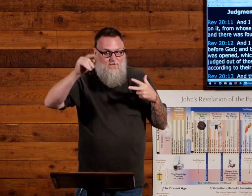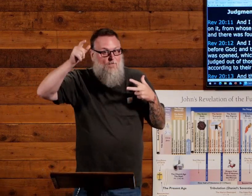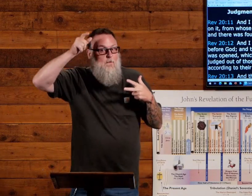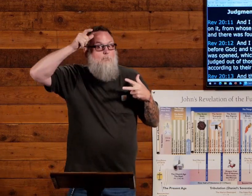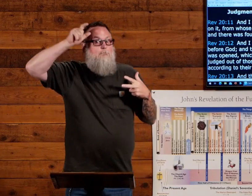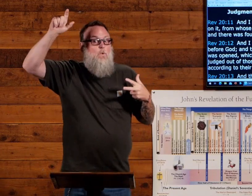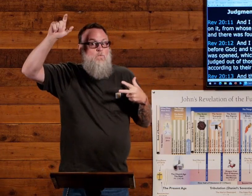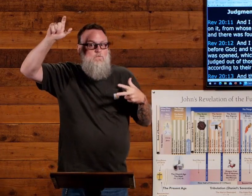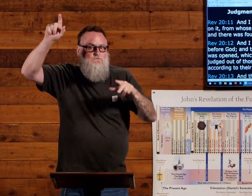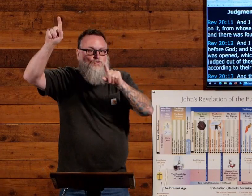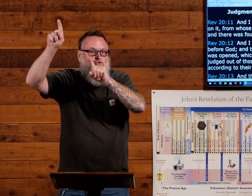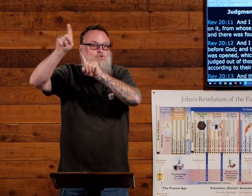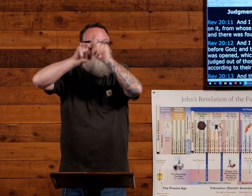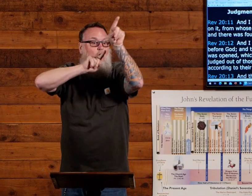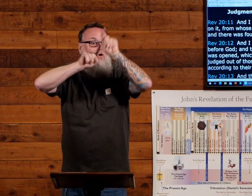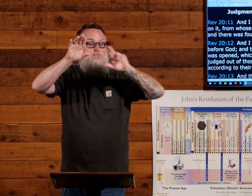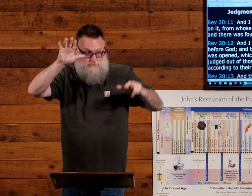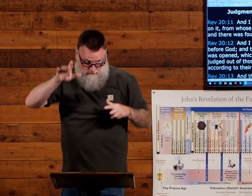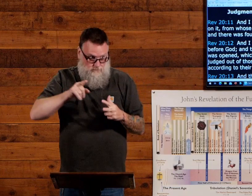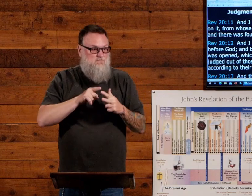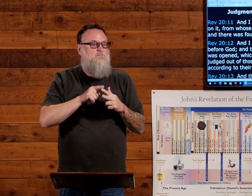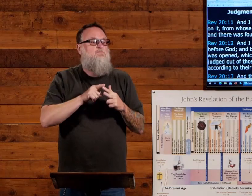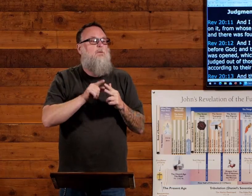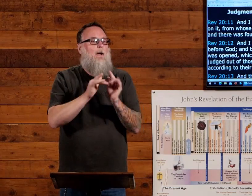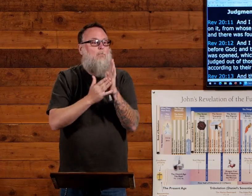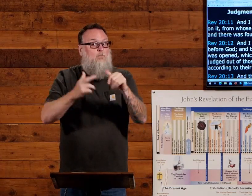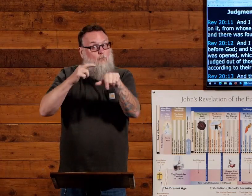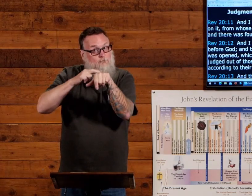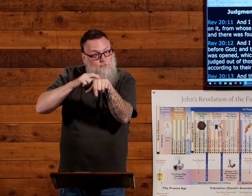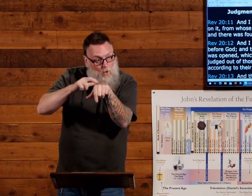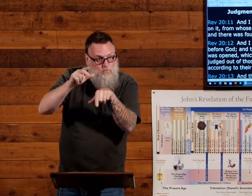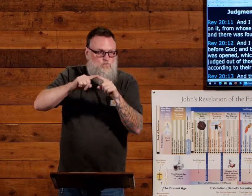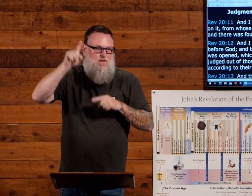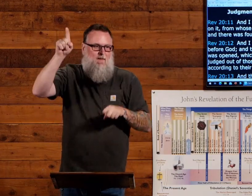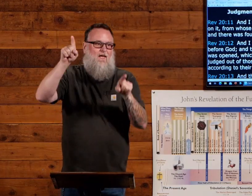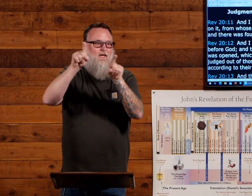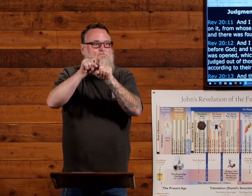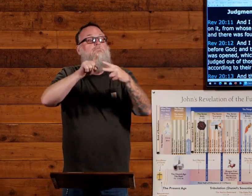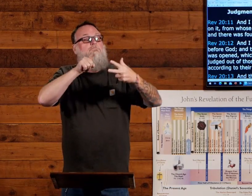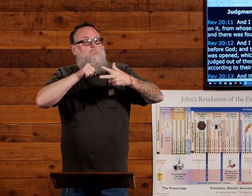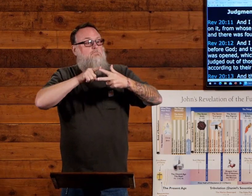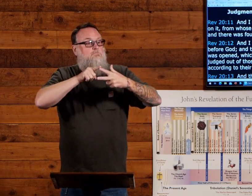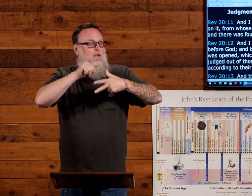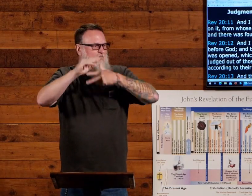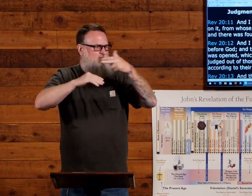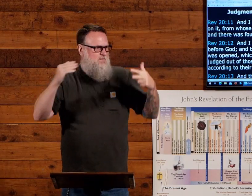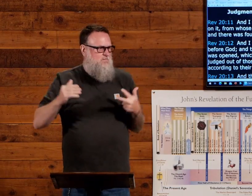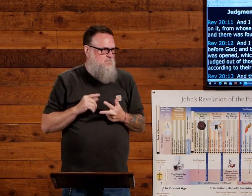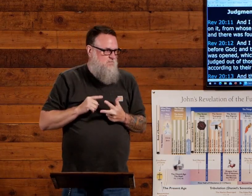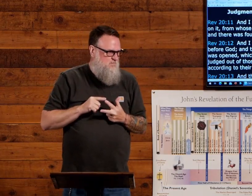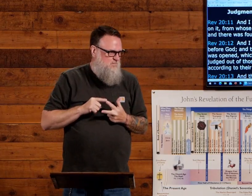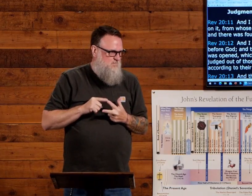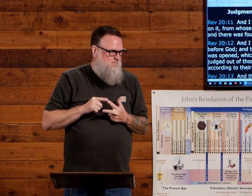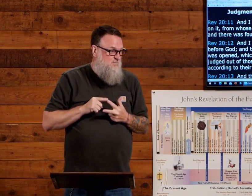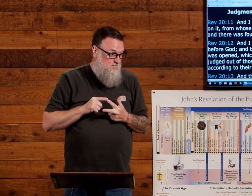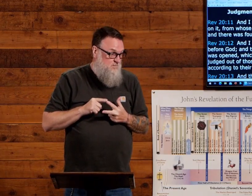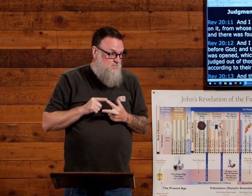would be the moon, the stars. The Bible refers to that also as the